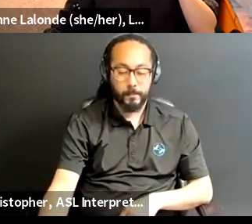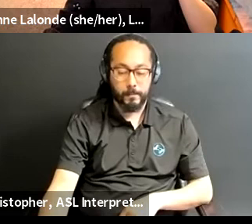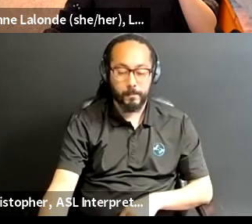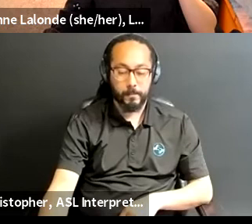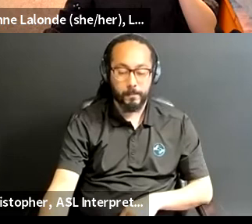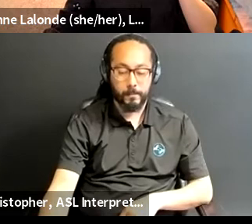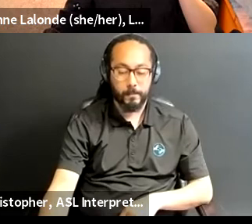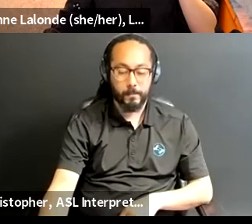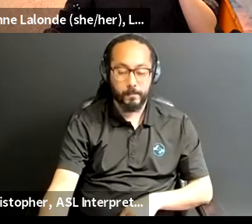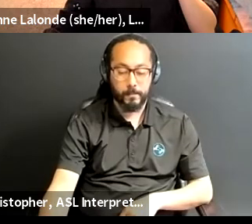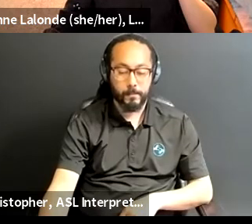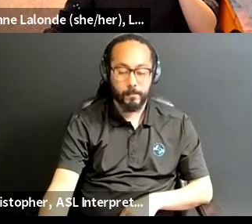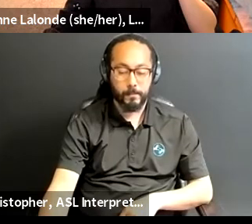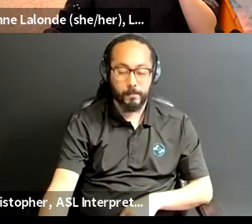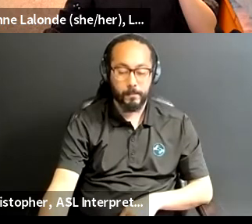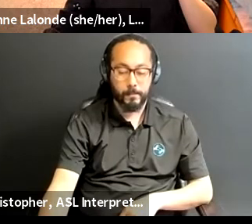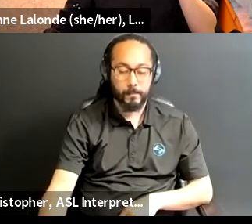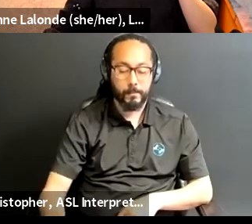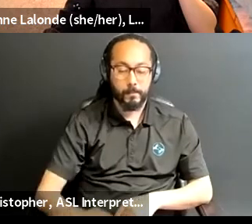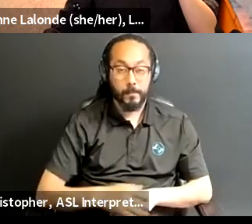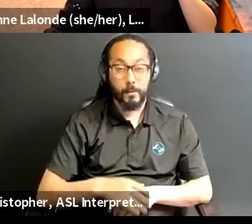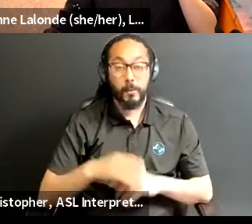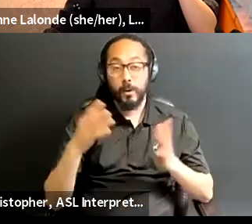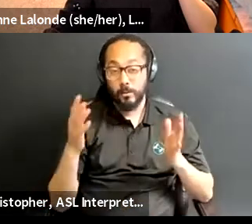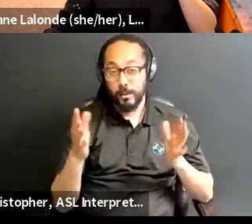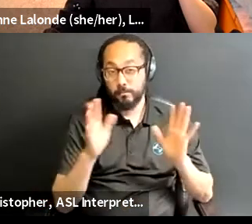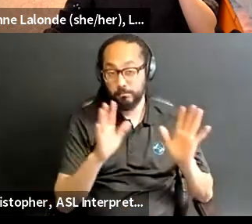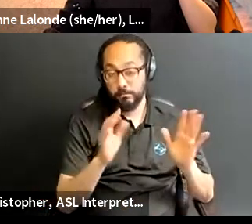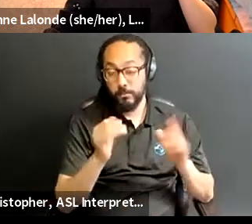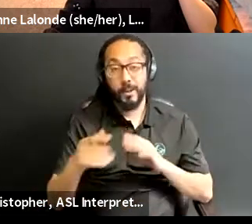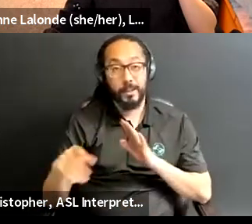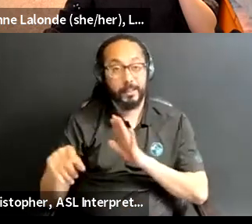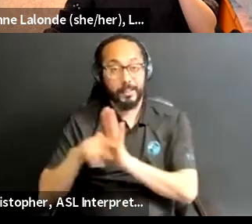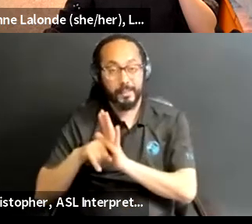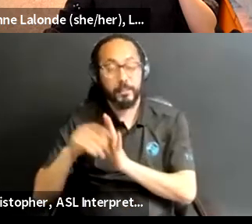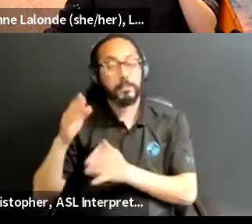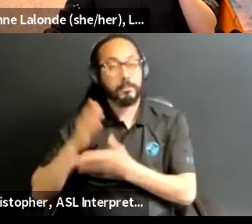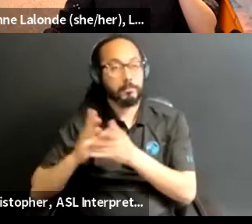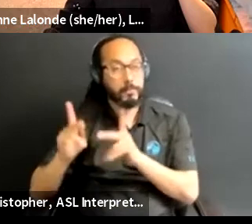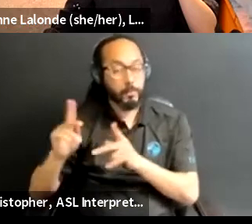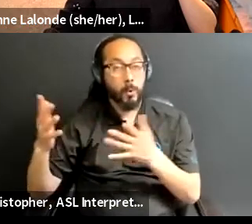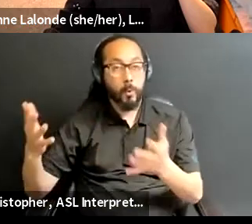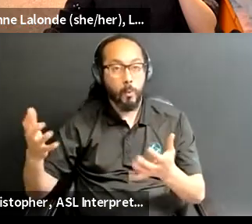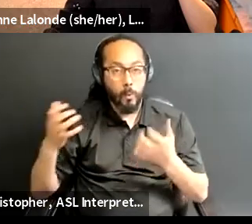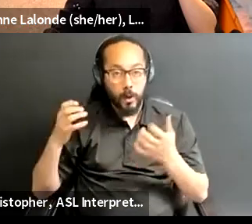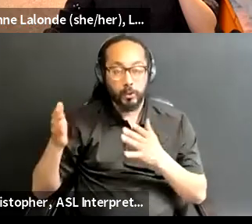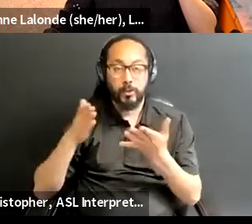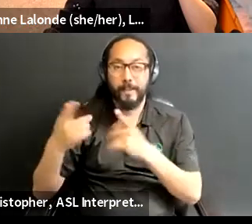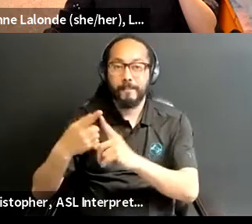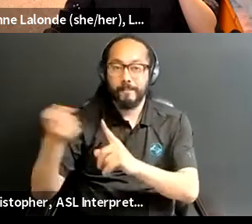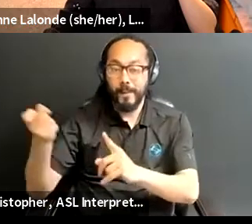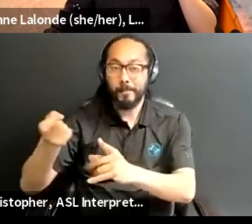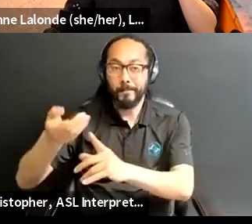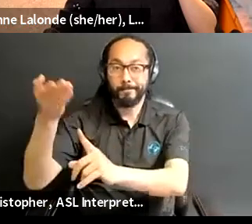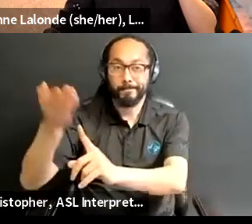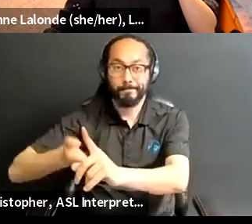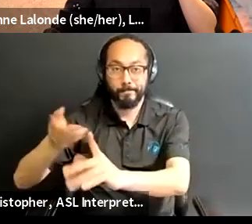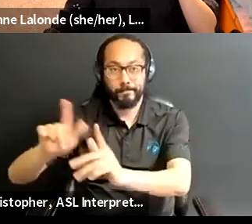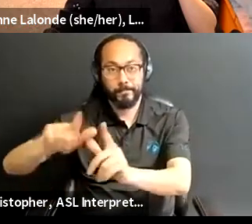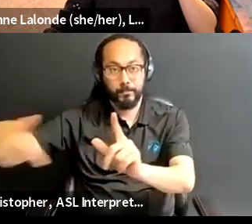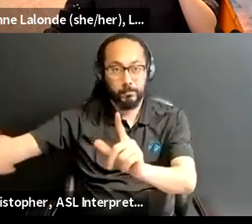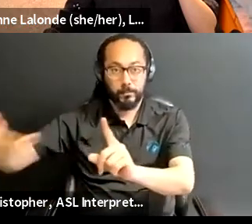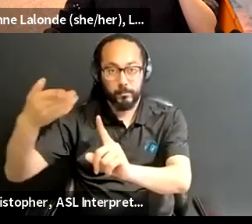is that we found in our survey that youth wanted services from 2S LGBTQI people. And even within the services